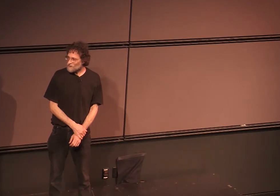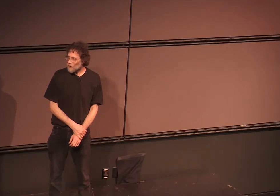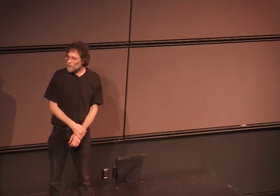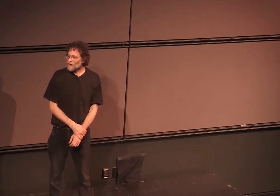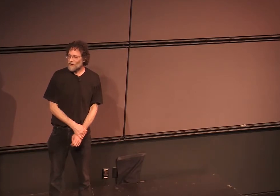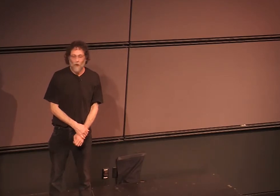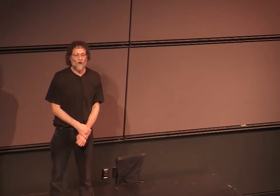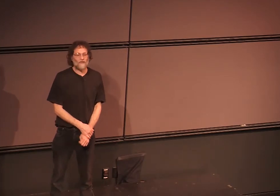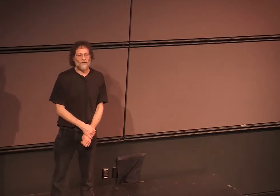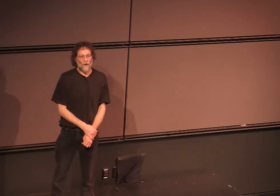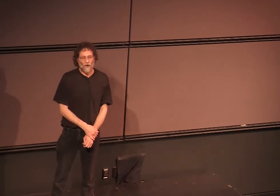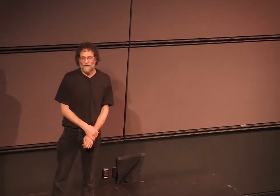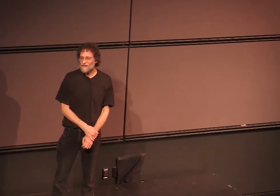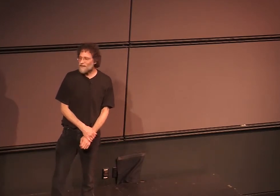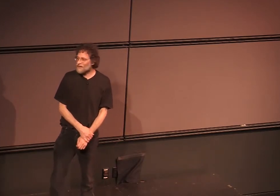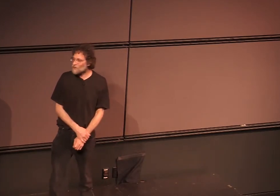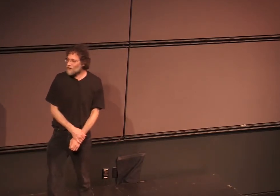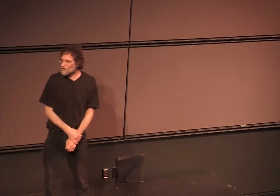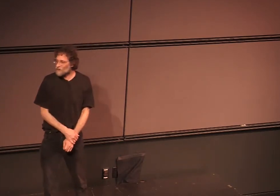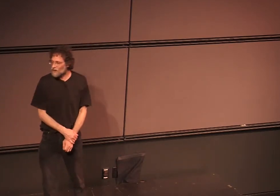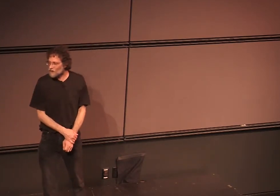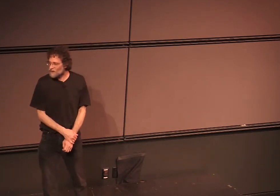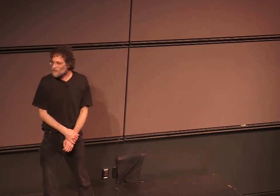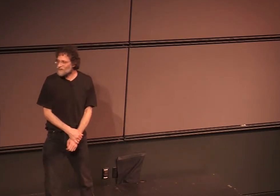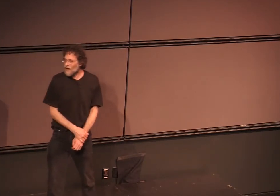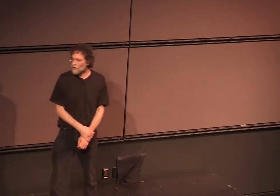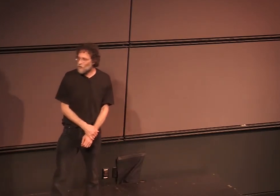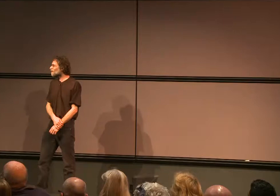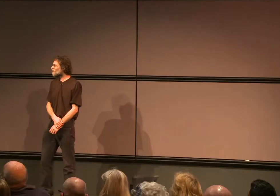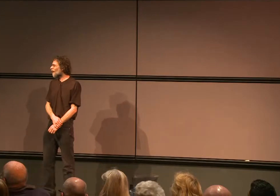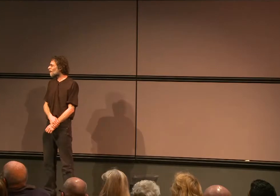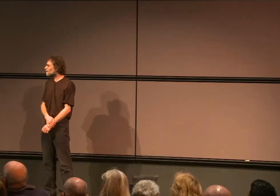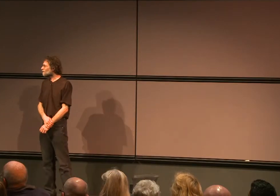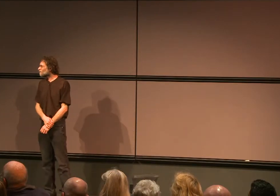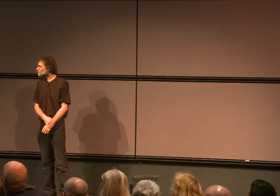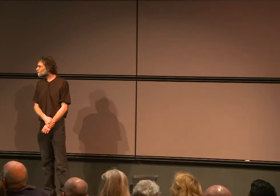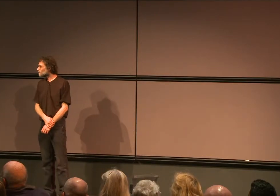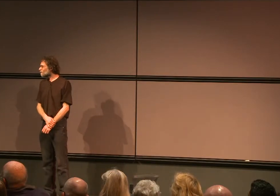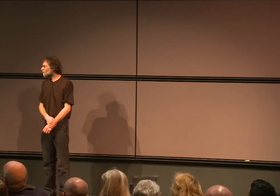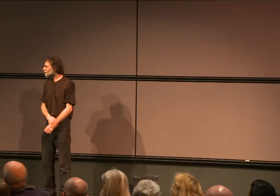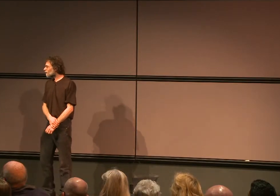Older than that. Twinkle, twinkle, little star. Older than that.